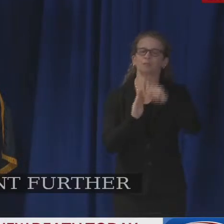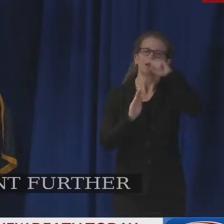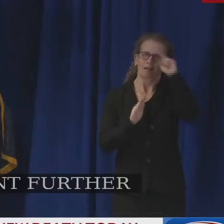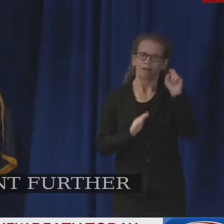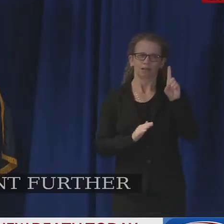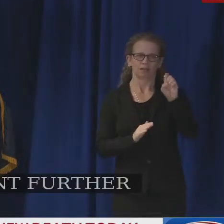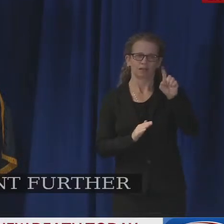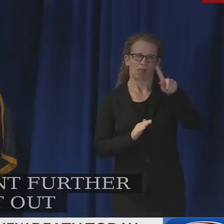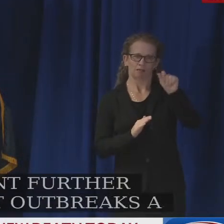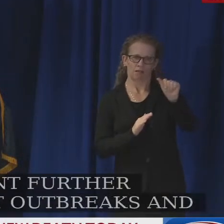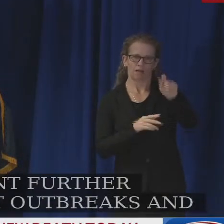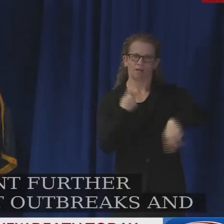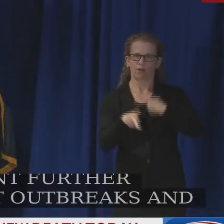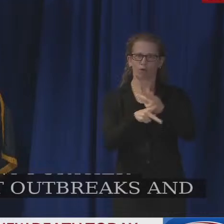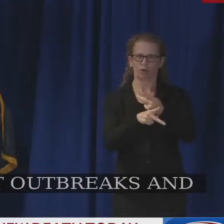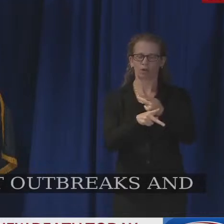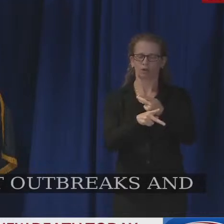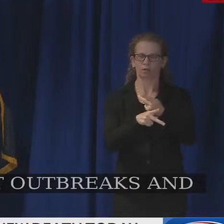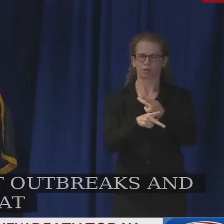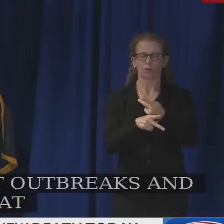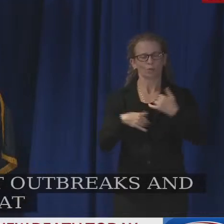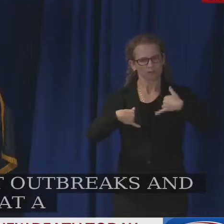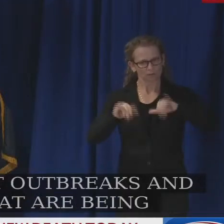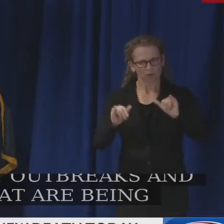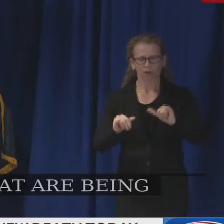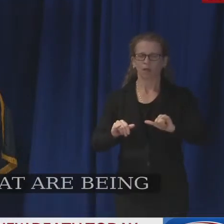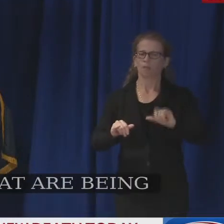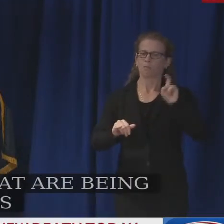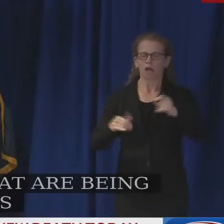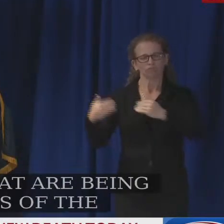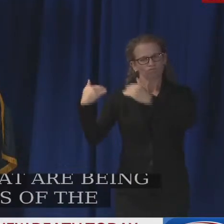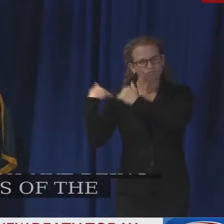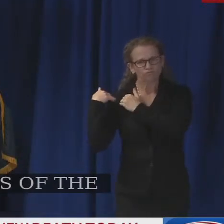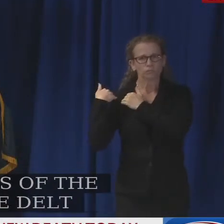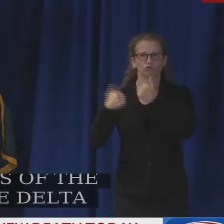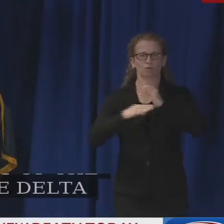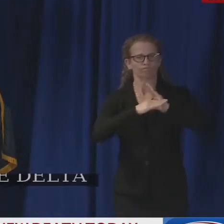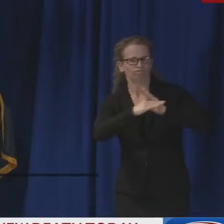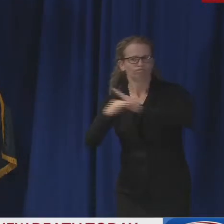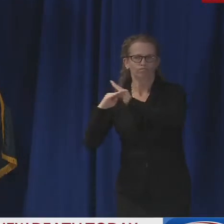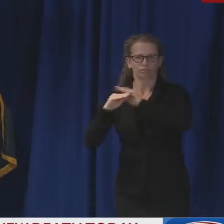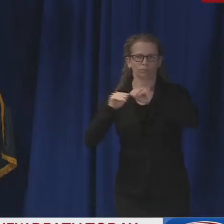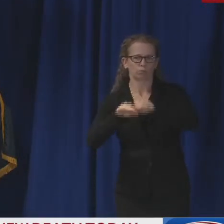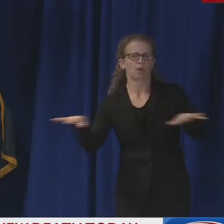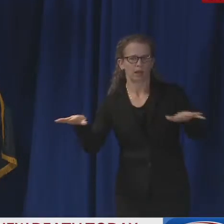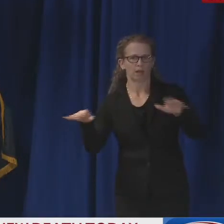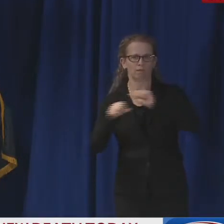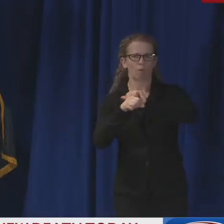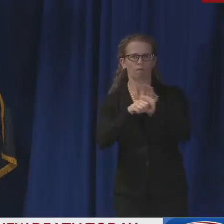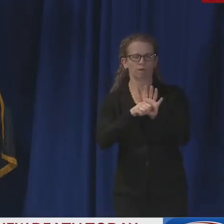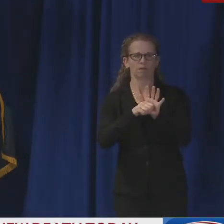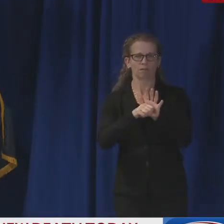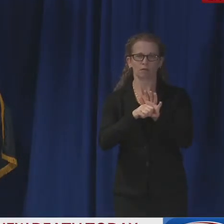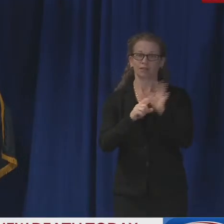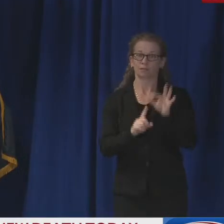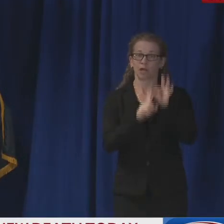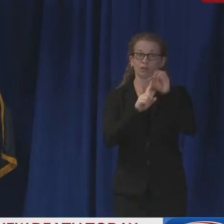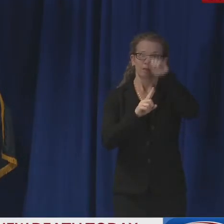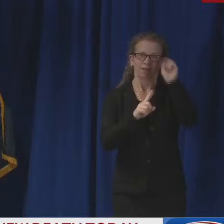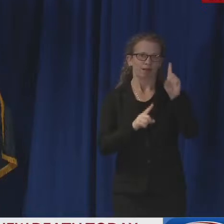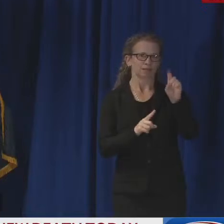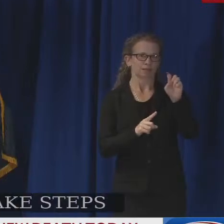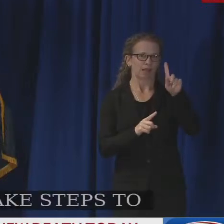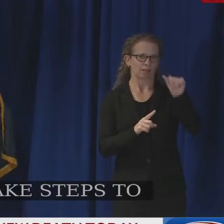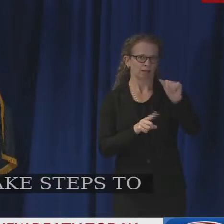variant. We still need to take steps to prevent and control spread of COVID-19, especially with the more infectious